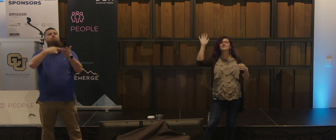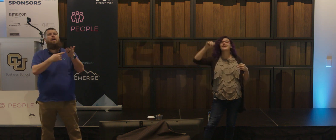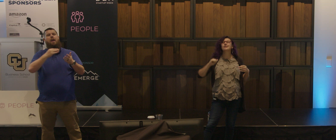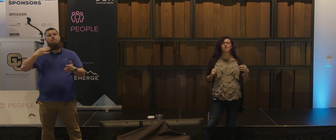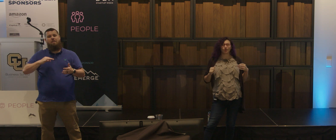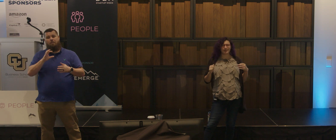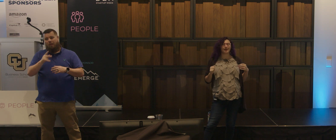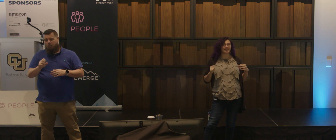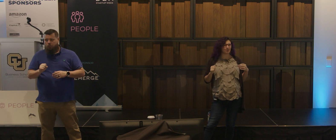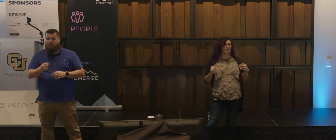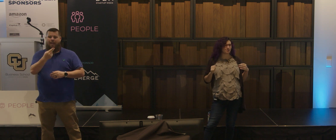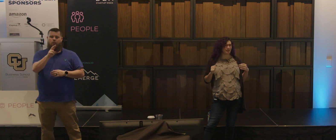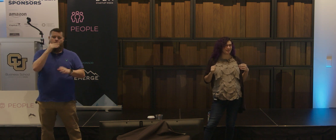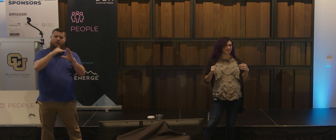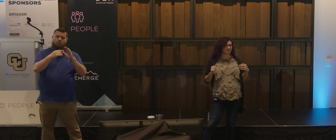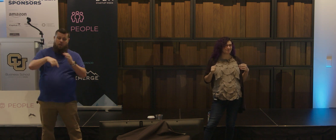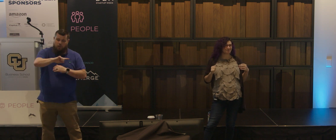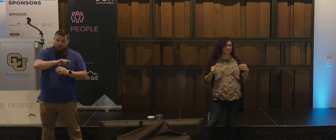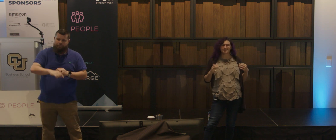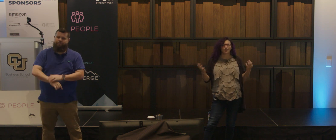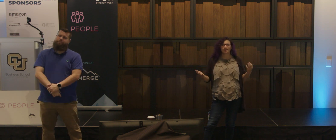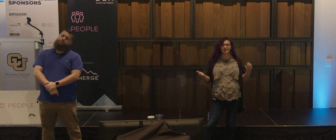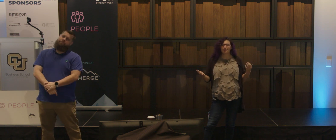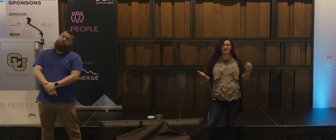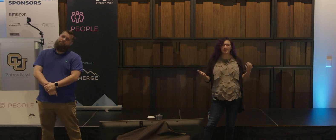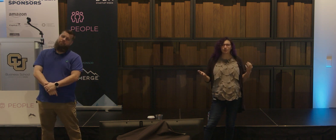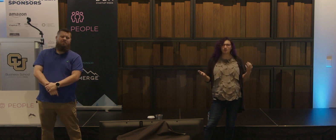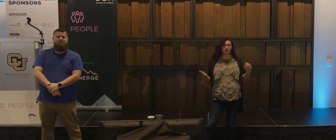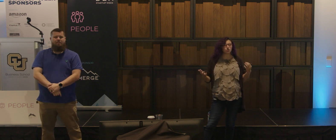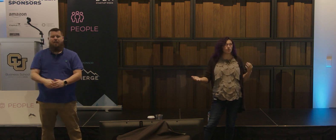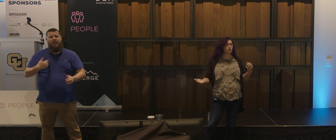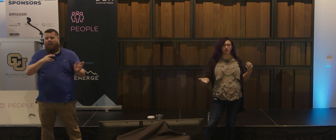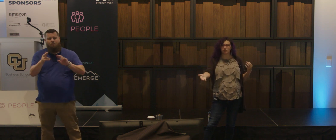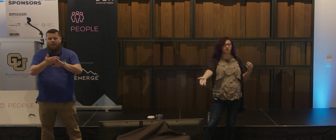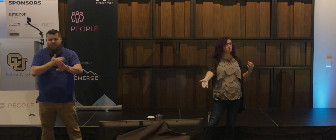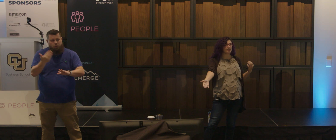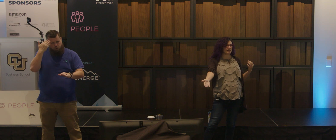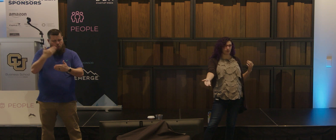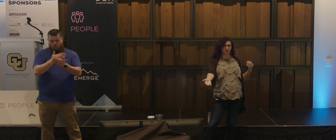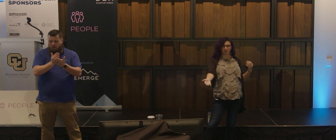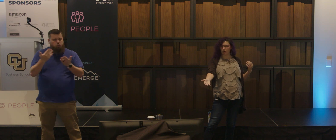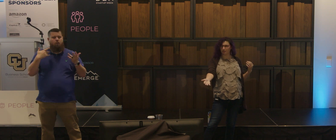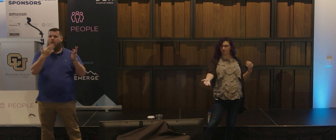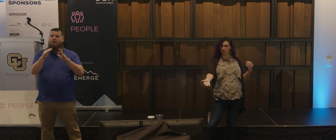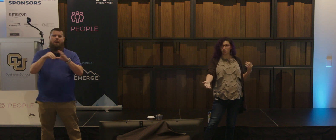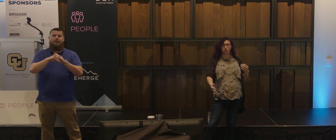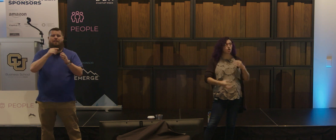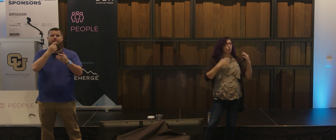package? HR will email that to you next week. Get that together in advance. You know what your budget is. You planned it out on the step